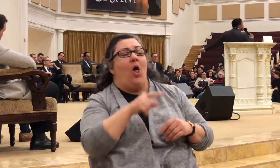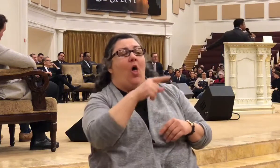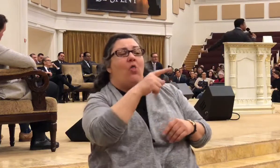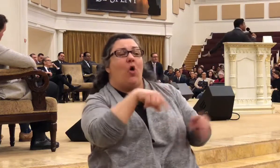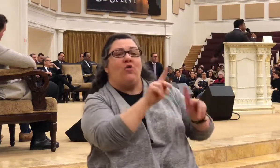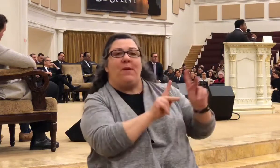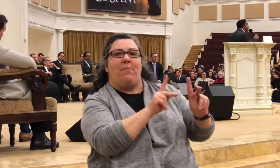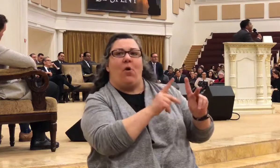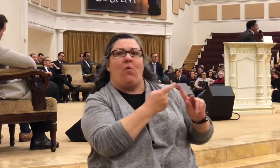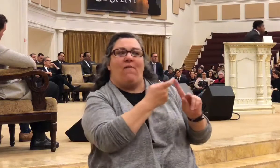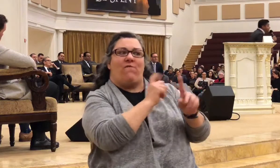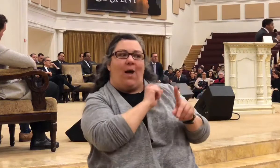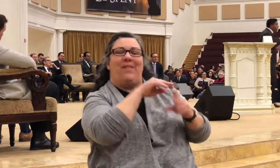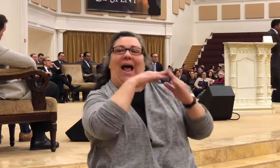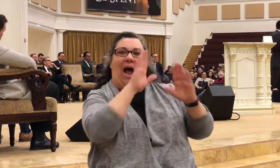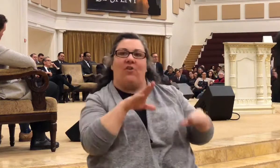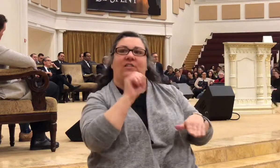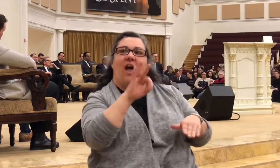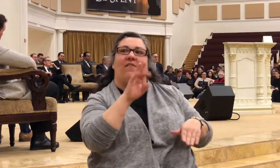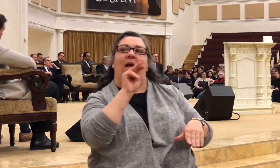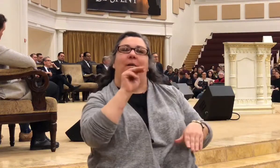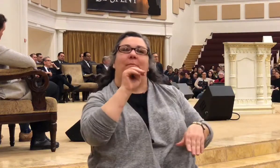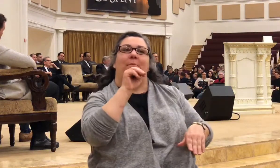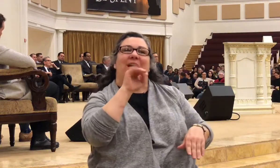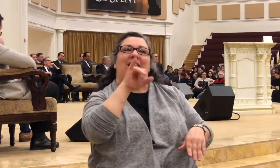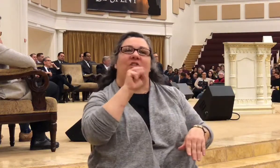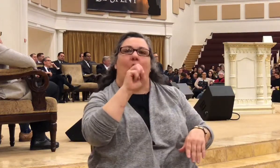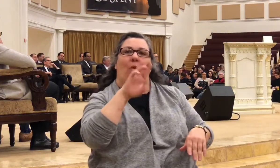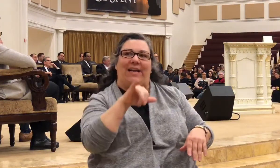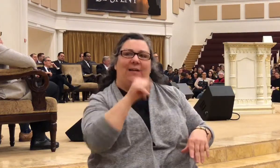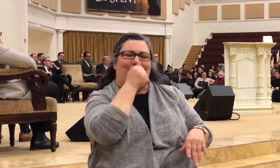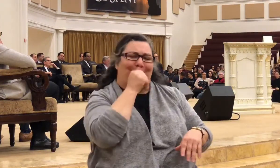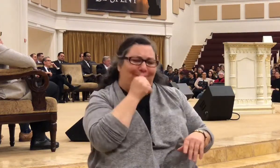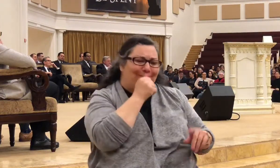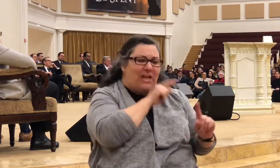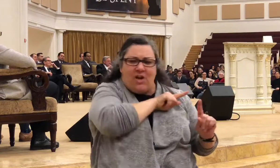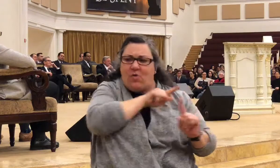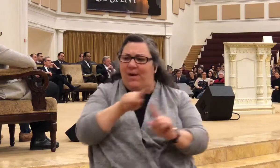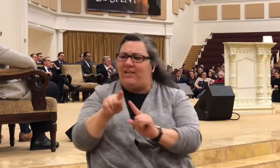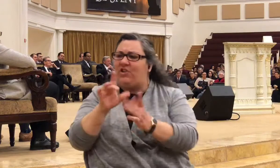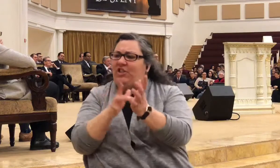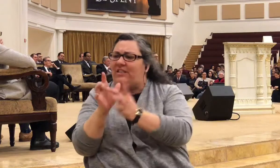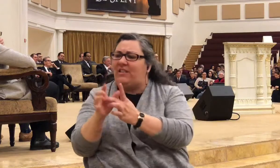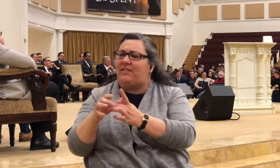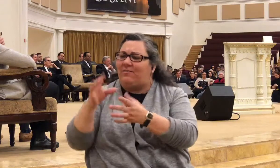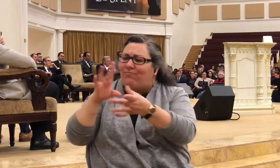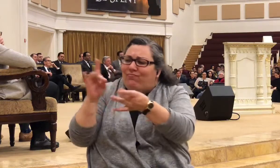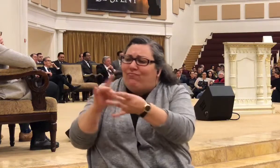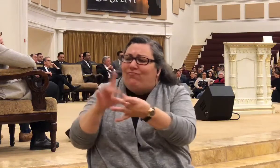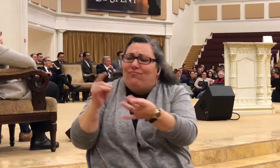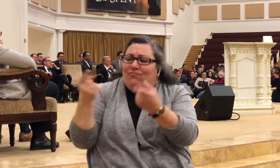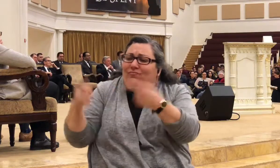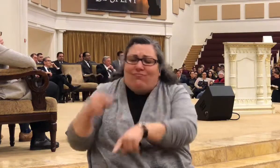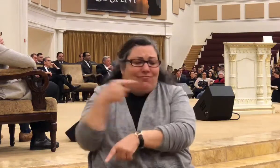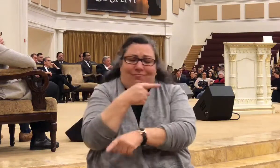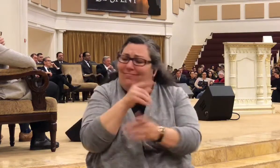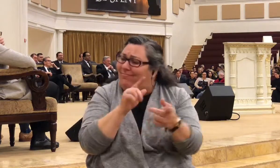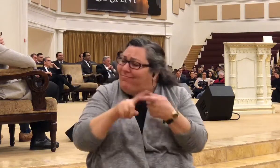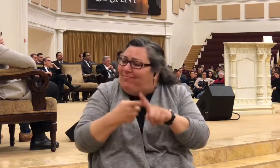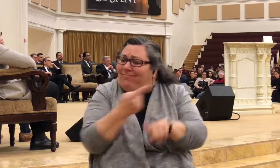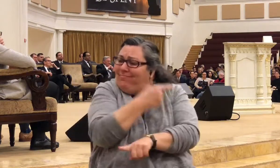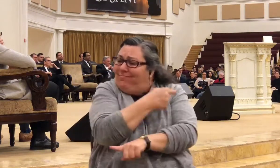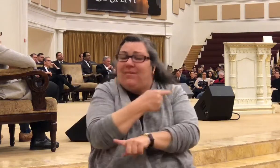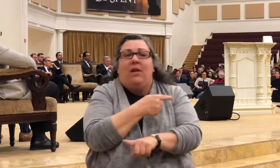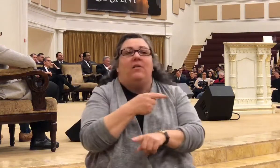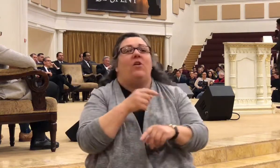the house of misery out to talk to Jesus, the source of life. And when they come to talk to the source of life, they walk back